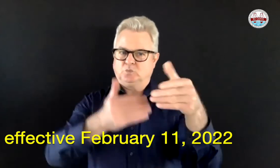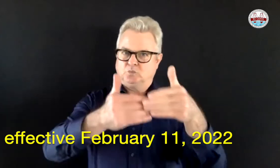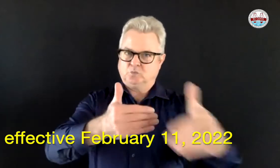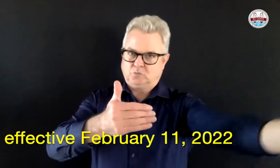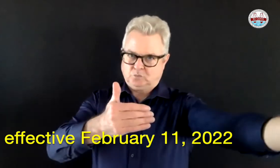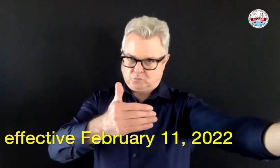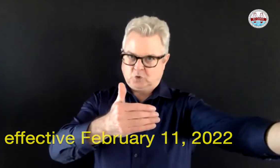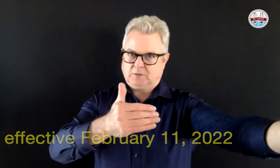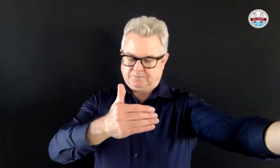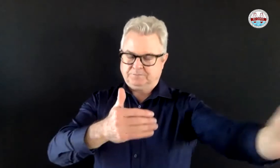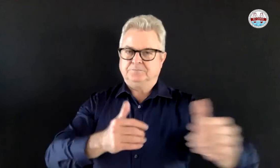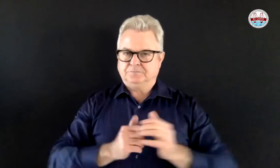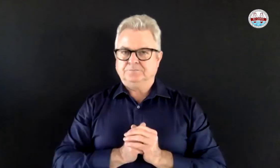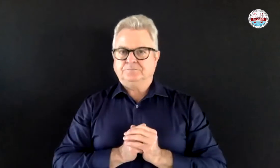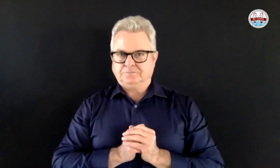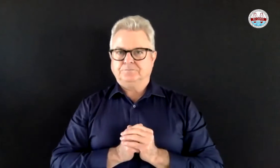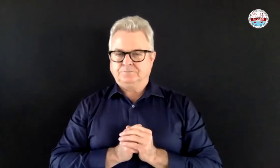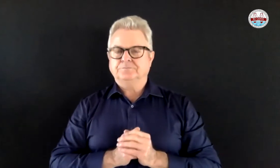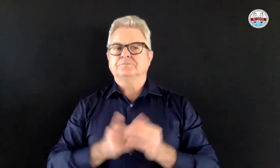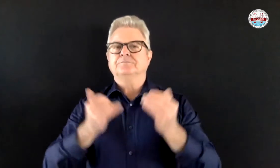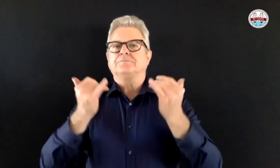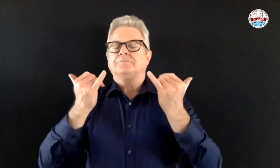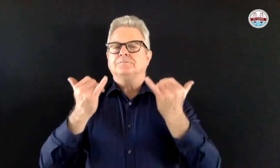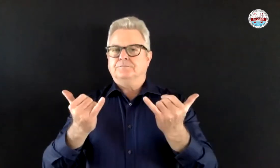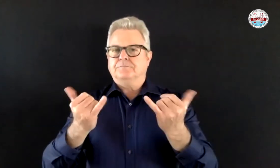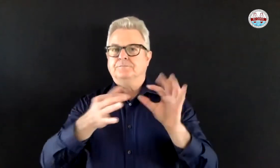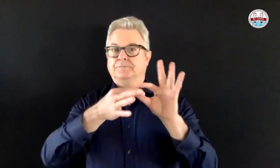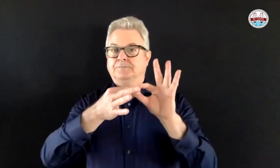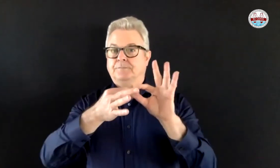which does not go into effect until February the 11th.